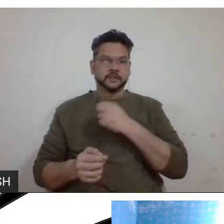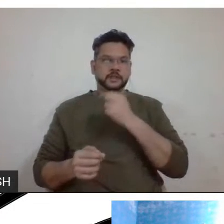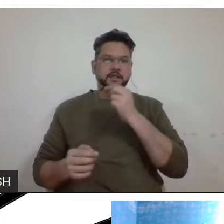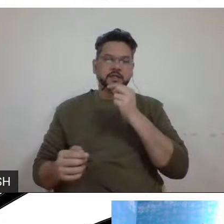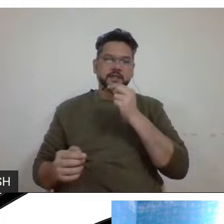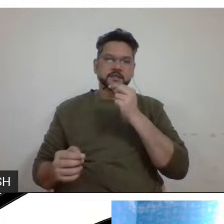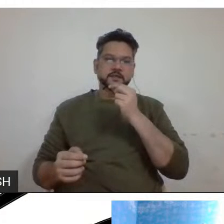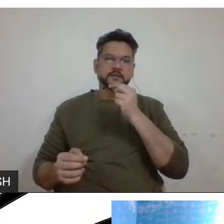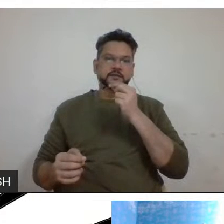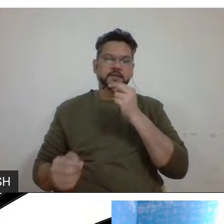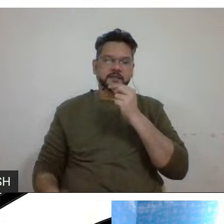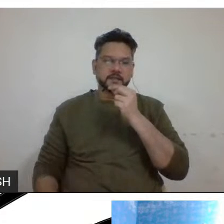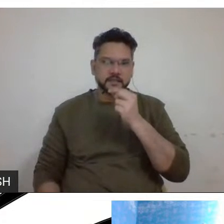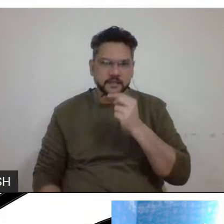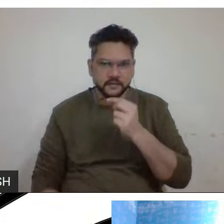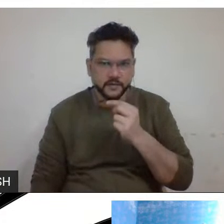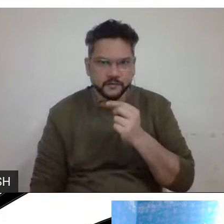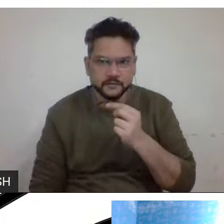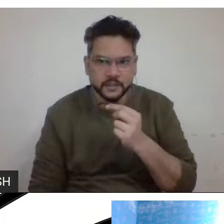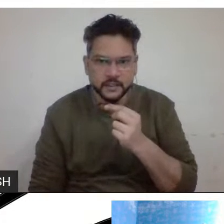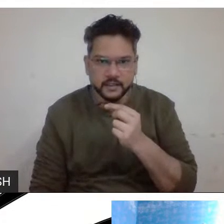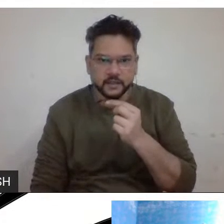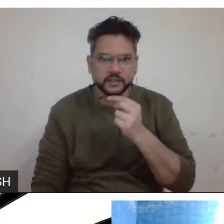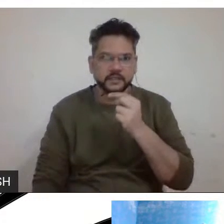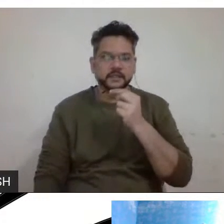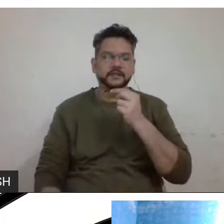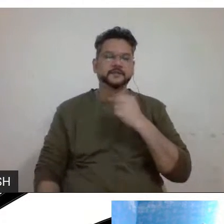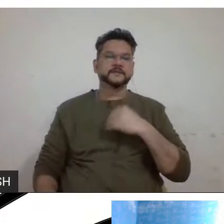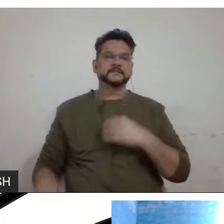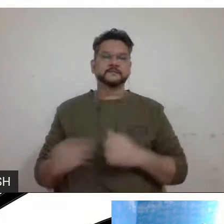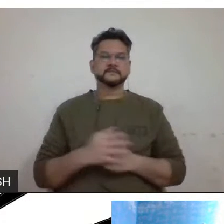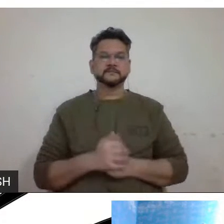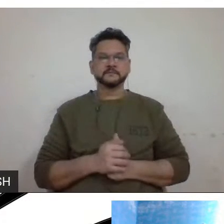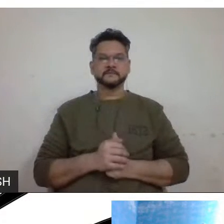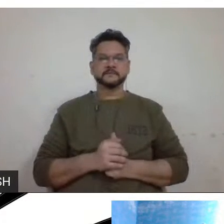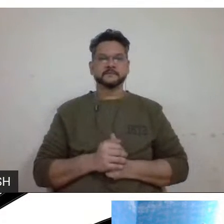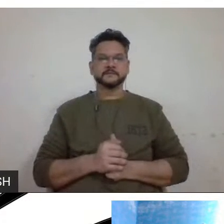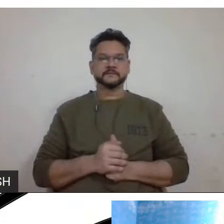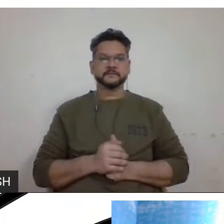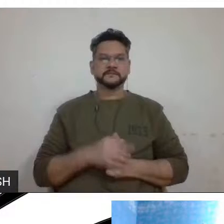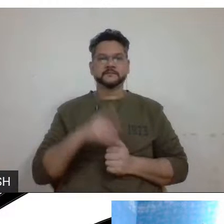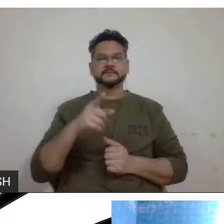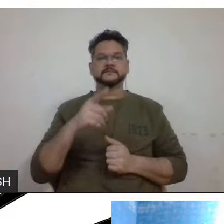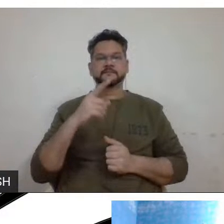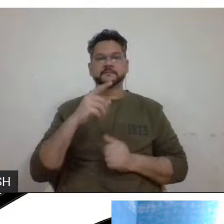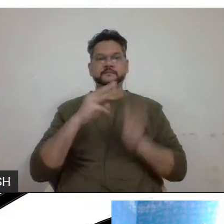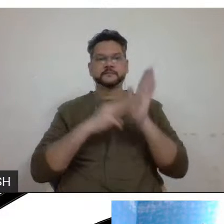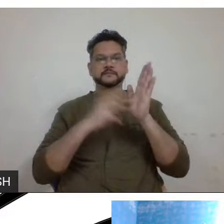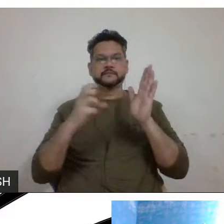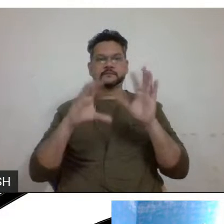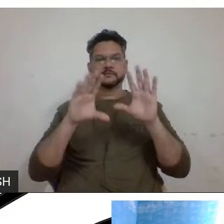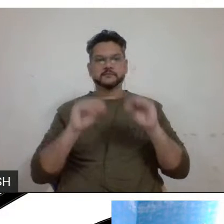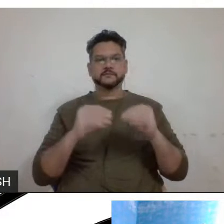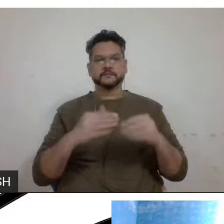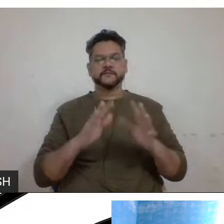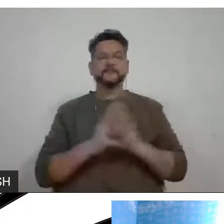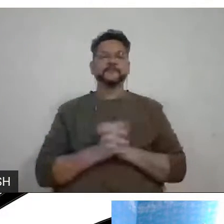Am I audible? Yes, sir. Yes, sir. Yes, You. yes, sir. Yeah, now. Yeah, so good afternoon to